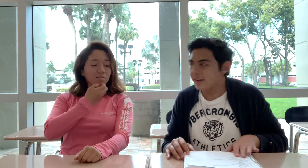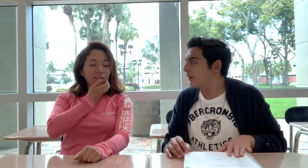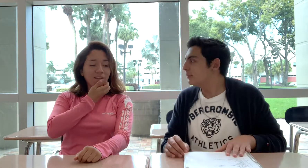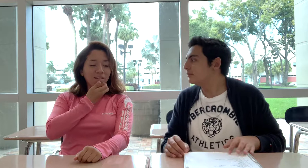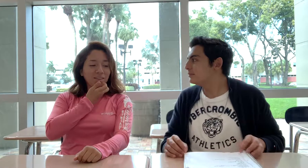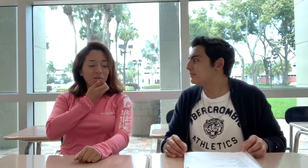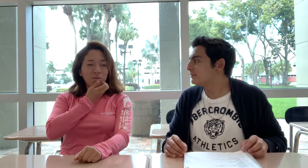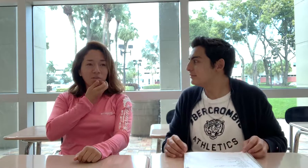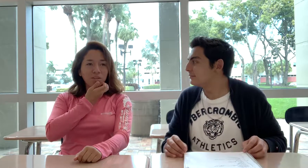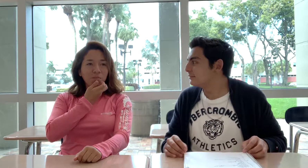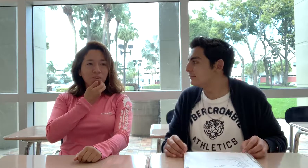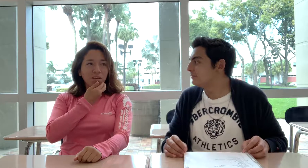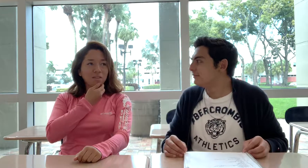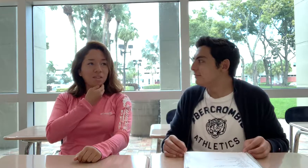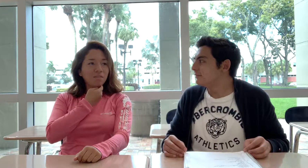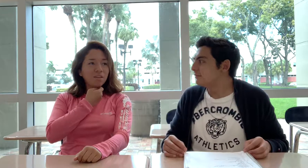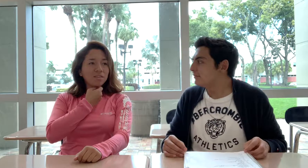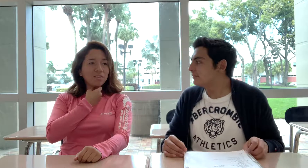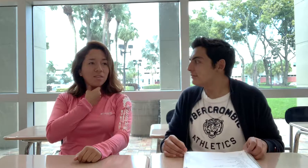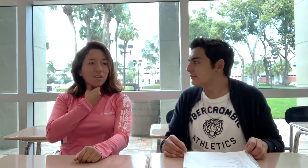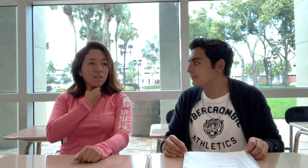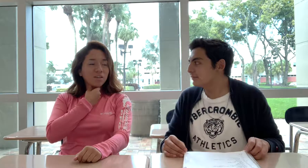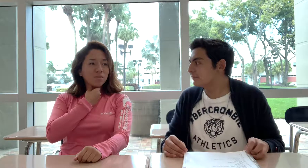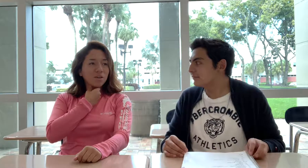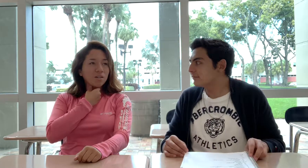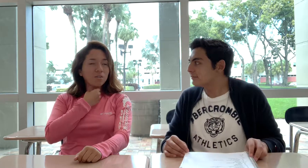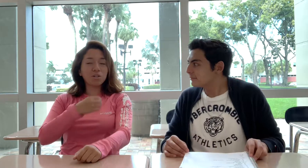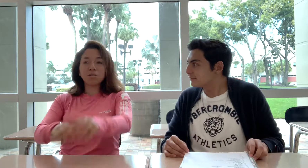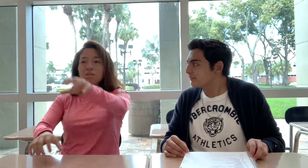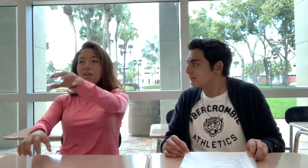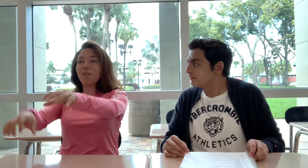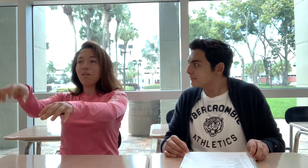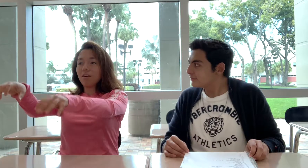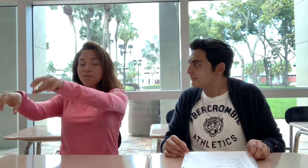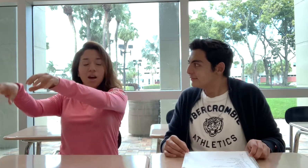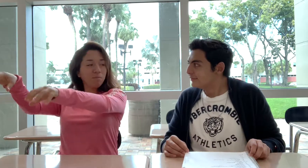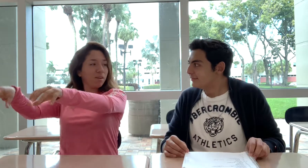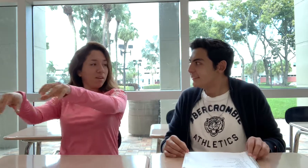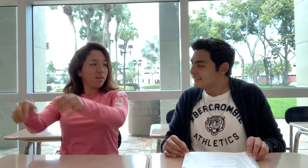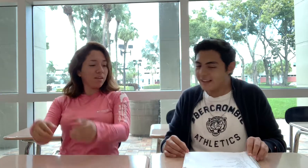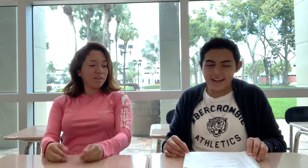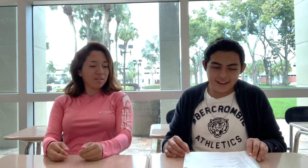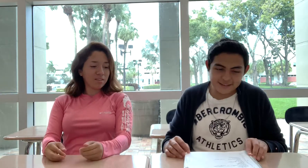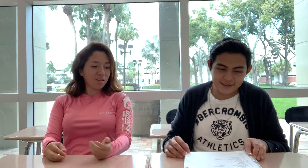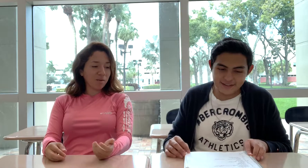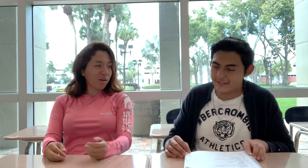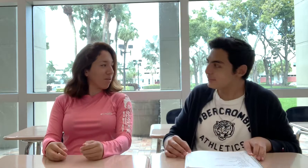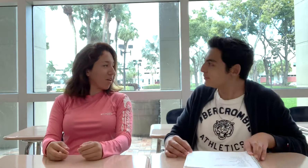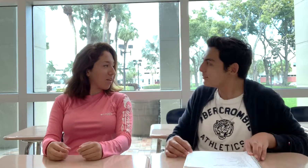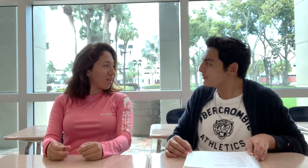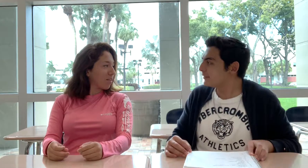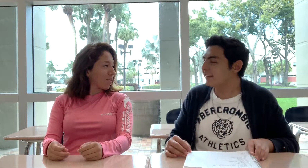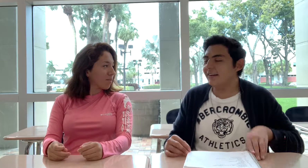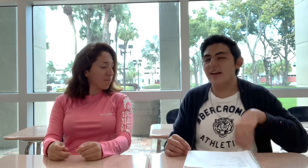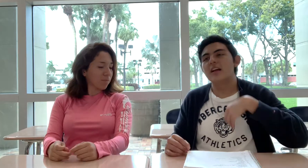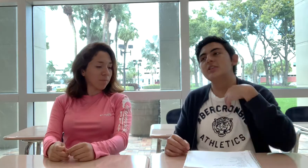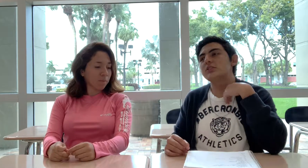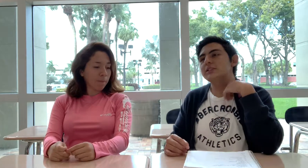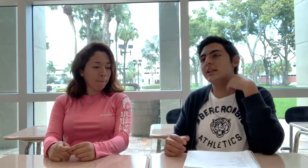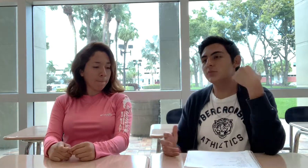was like, yeah, when you do zombie, like on TVs, you know, like in those cartoon shows, they're like, oh, zombie. Yeah. It's like, wow, okay. Okay. So the next